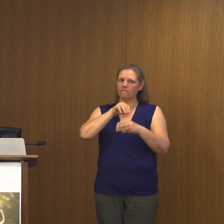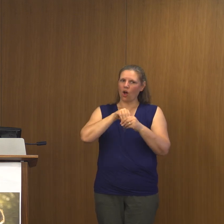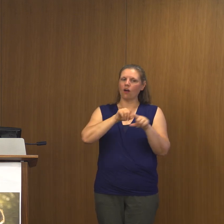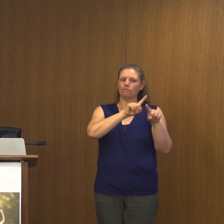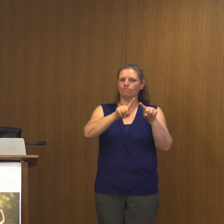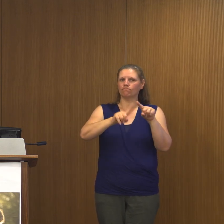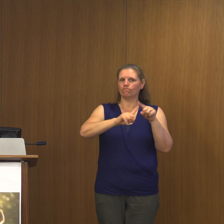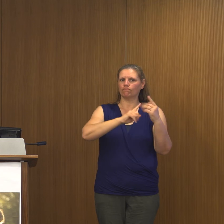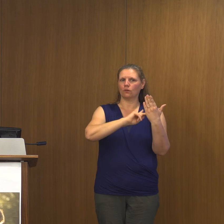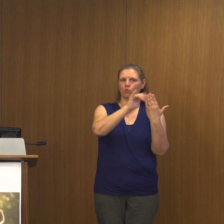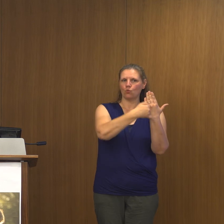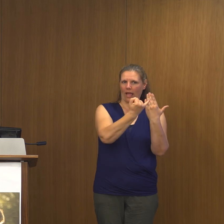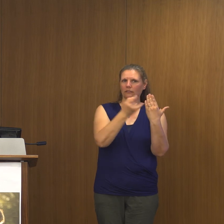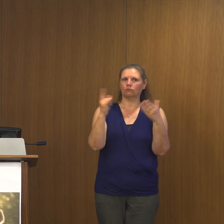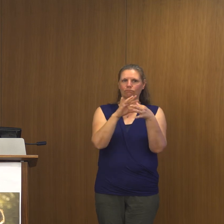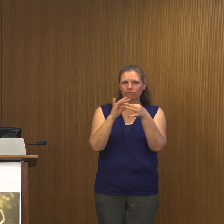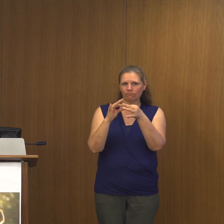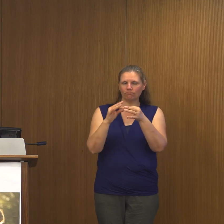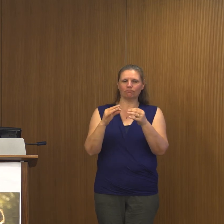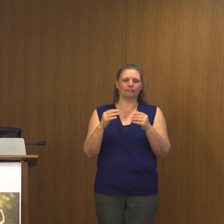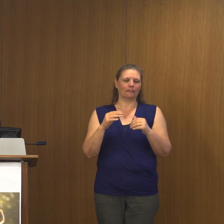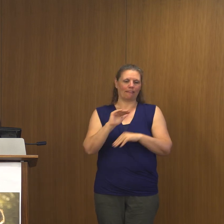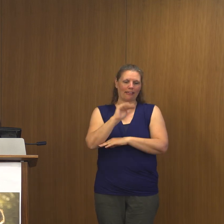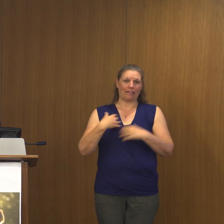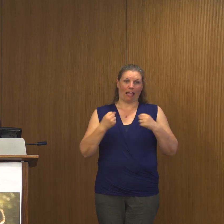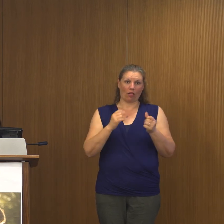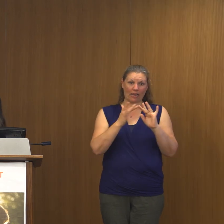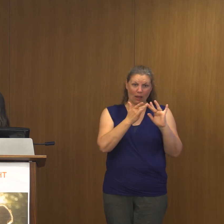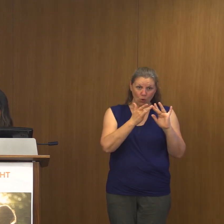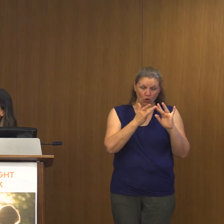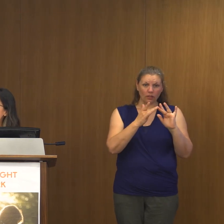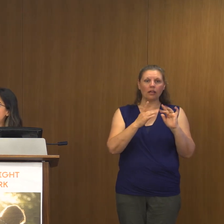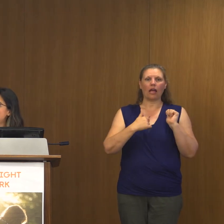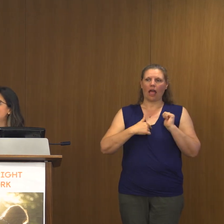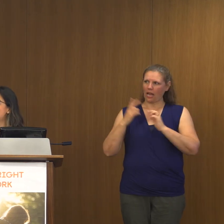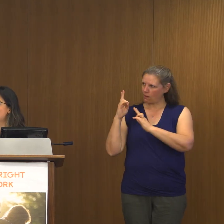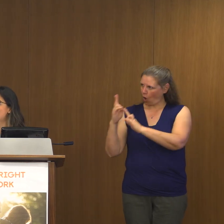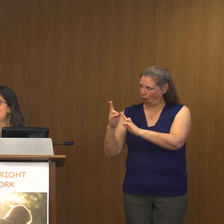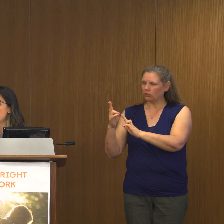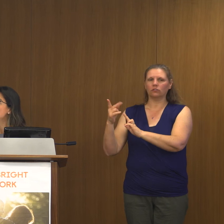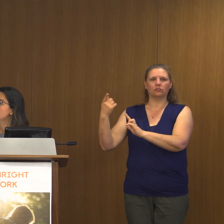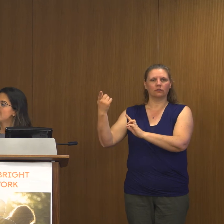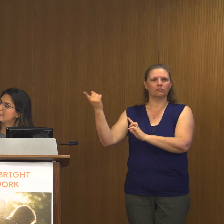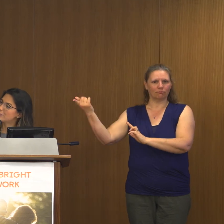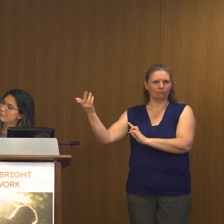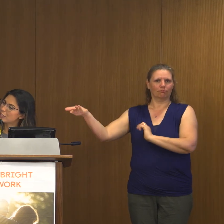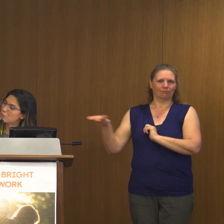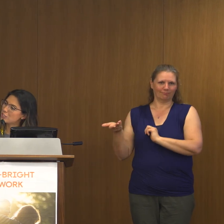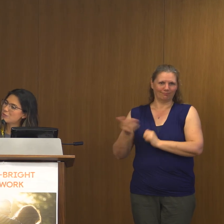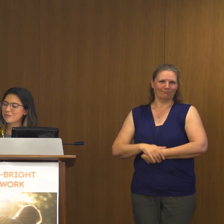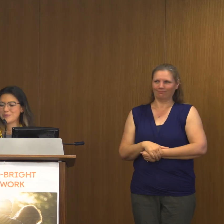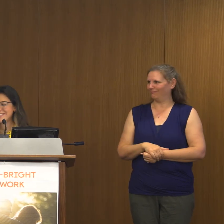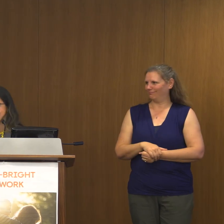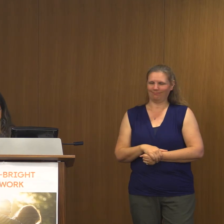she will tell more about that and Kids Friendly Health Network. And it has been my pleasure to be this week with you all. So, thank